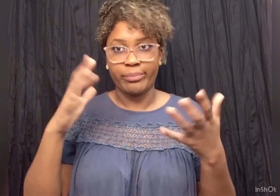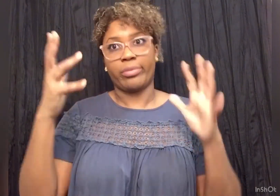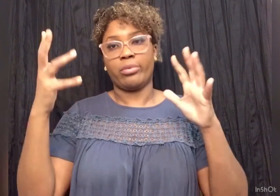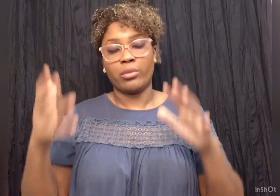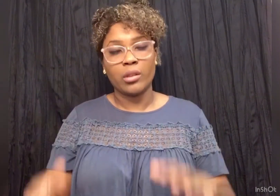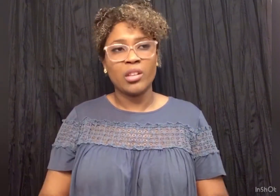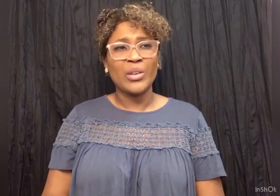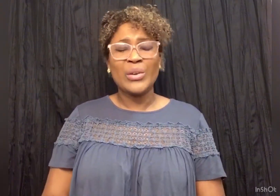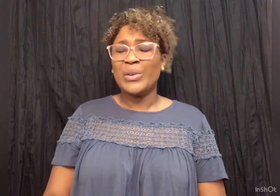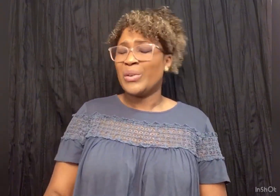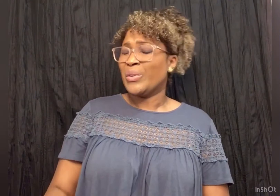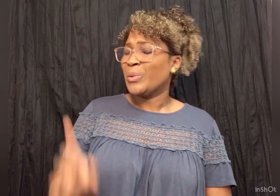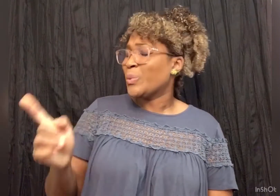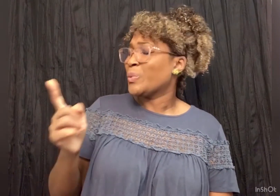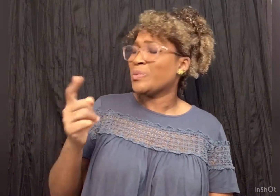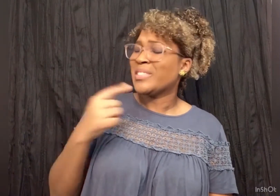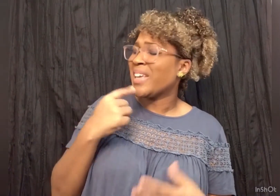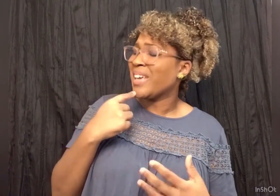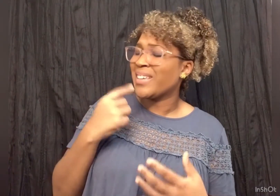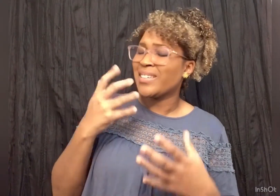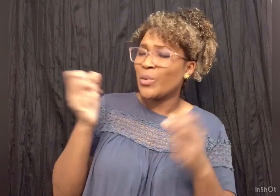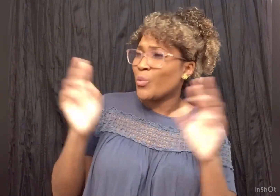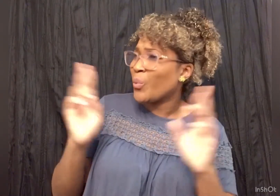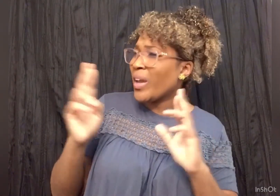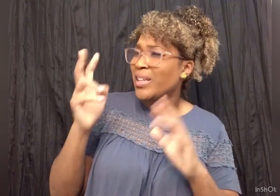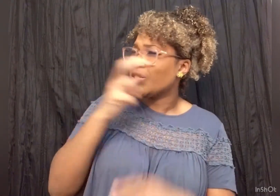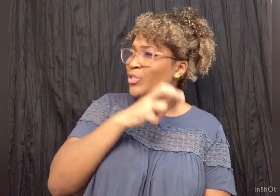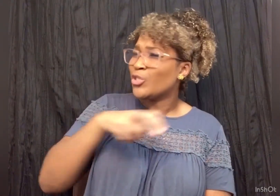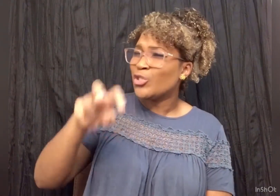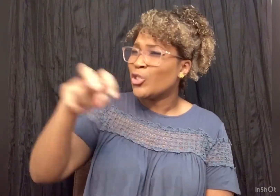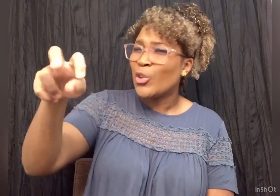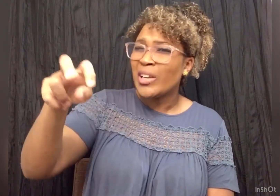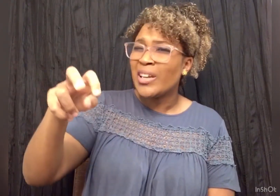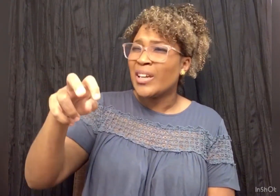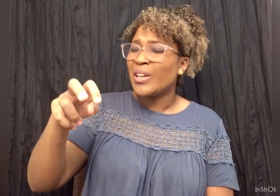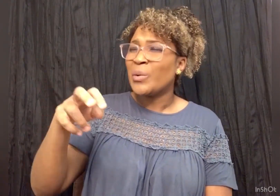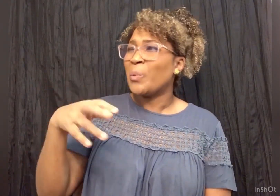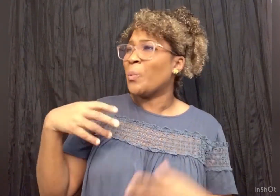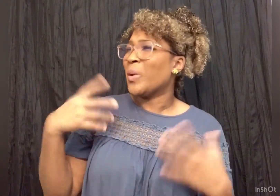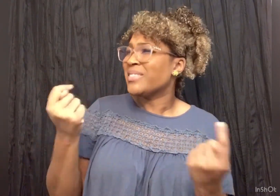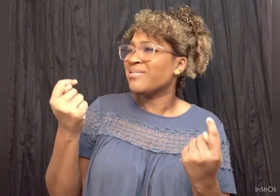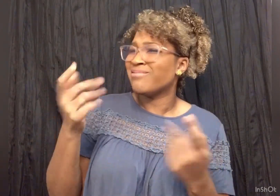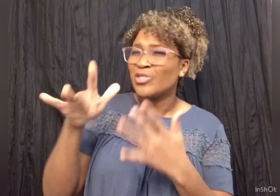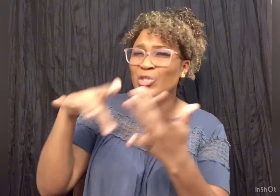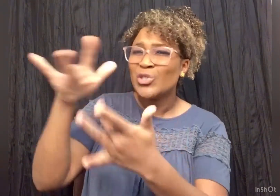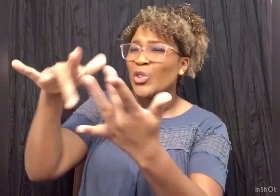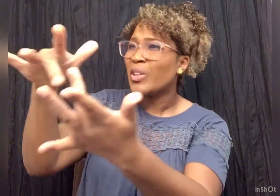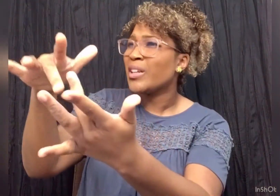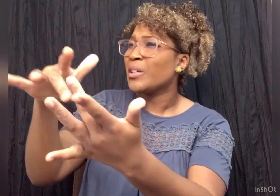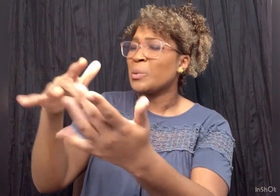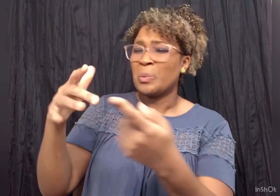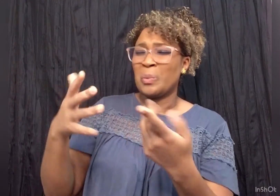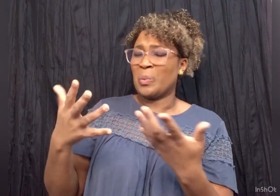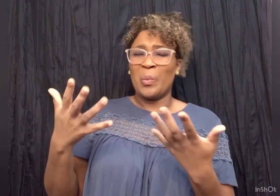you saying? Get ready for the journey? What journey? Why? What is happening? Have you gone mad?"